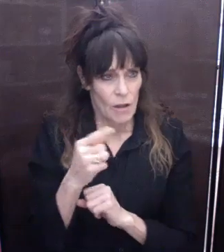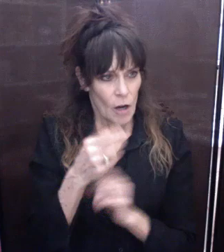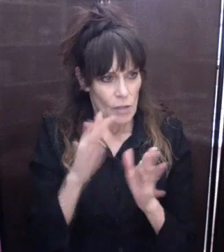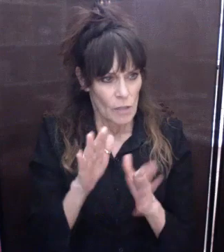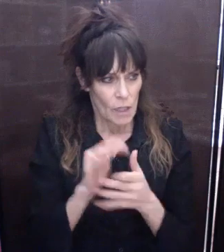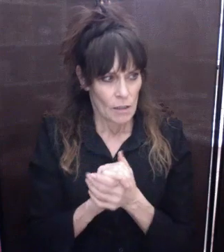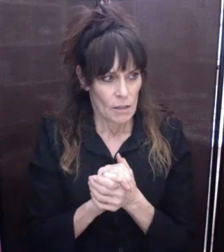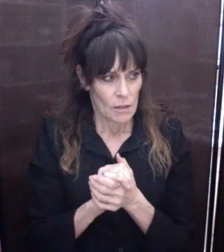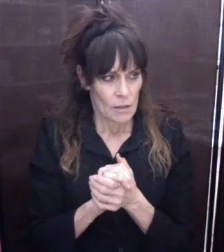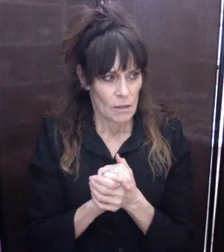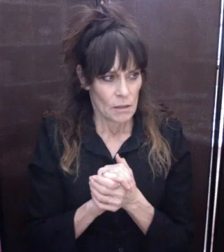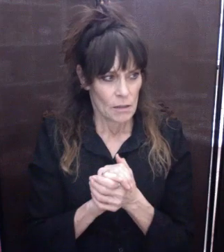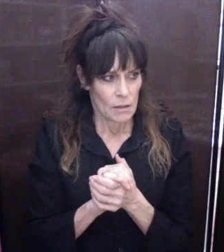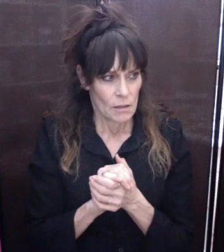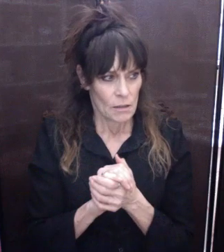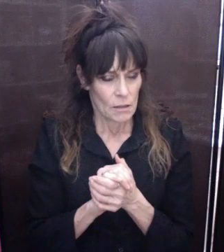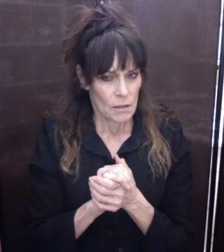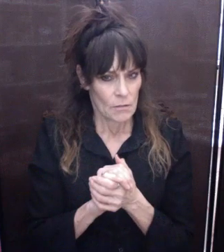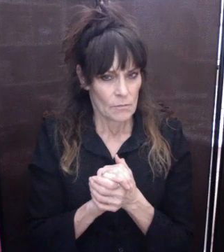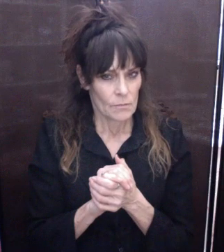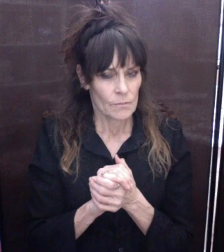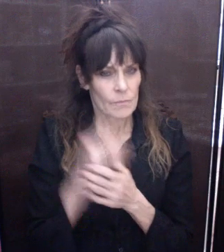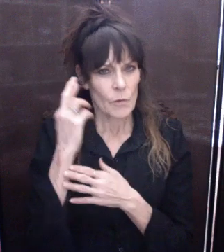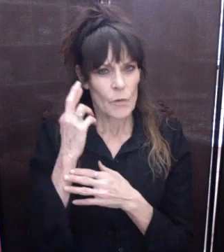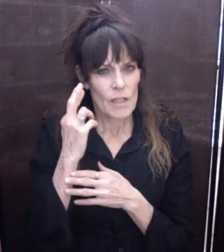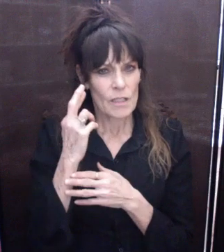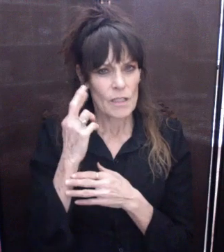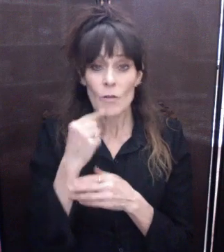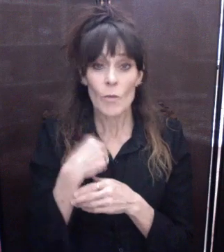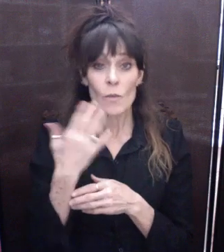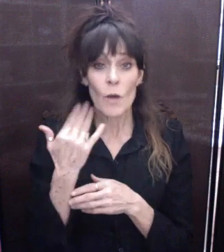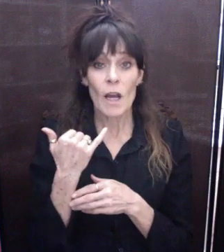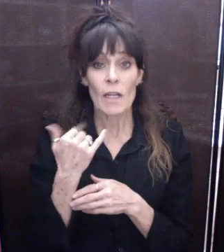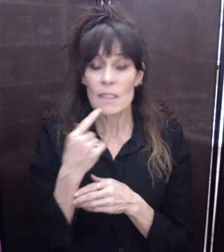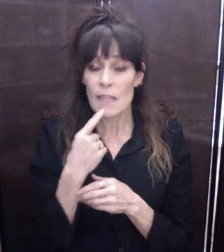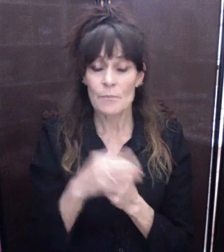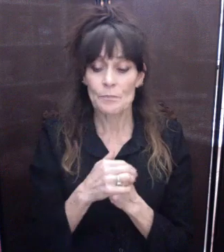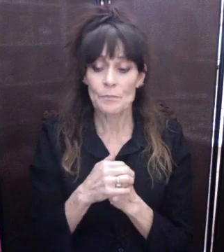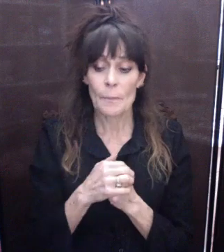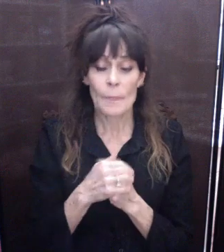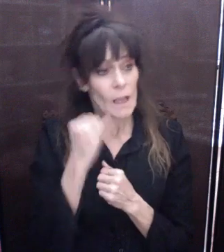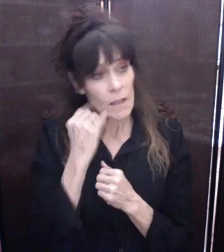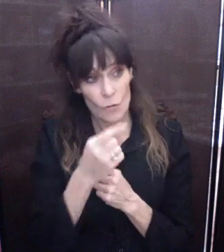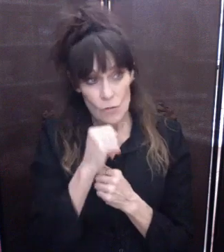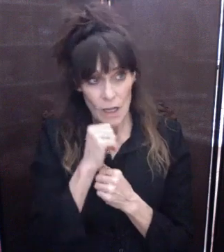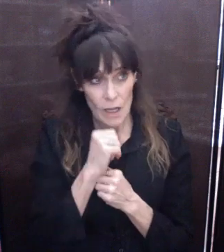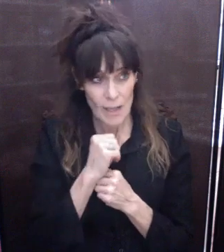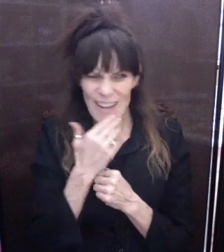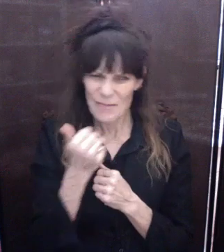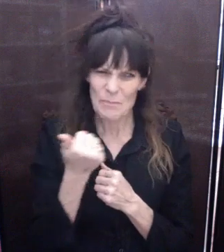And he told me why. He said, if you're not, I have better things to do. I have others to